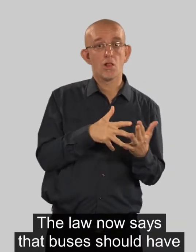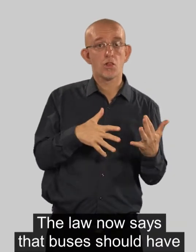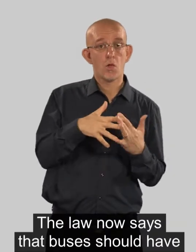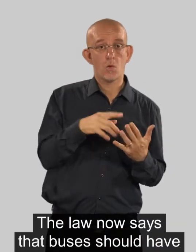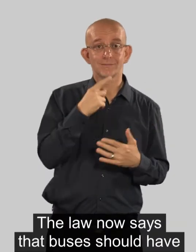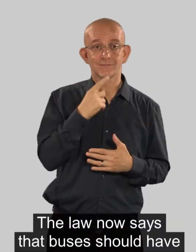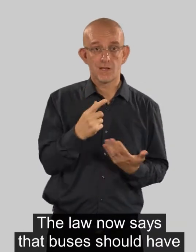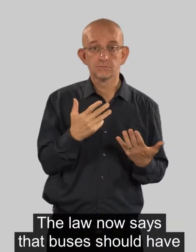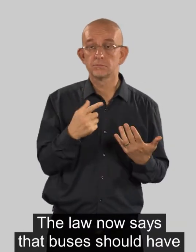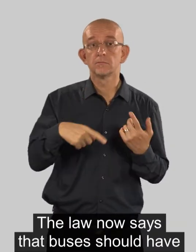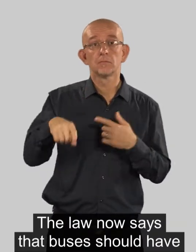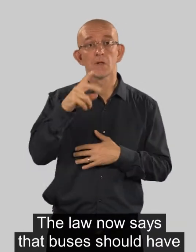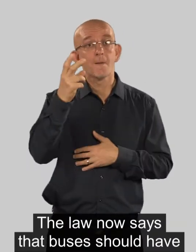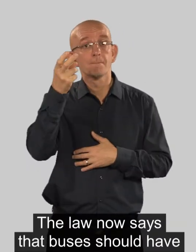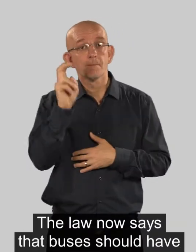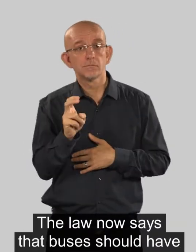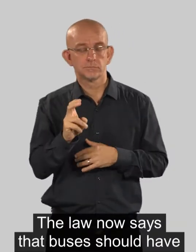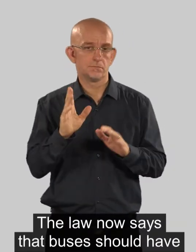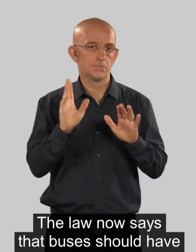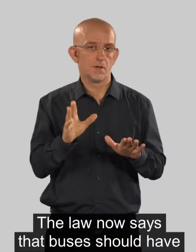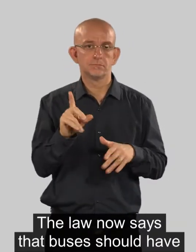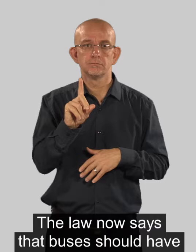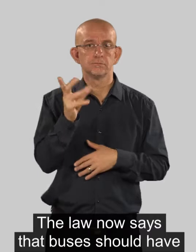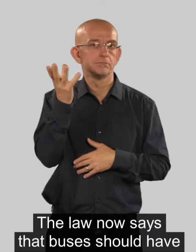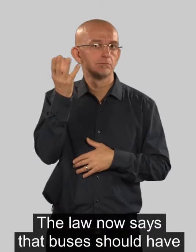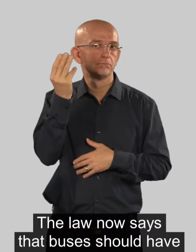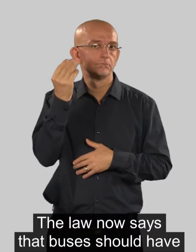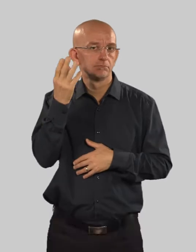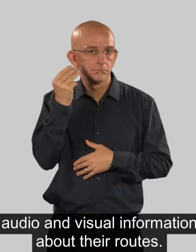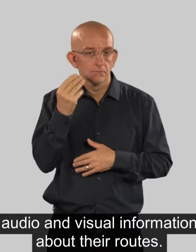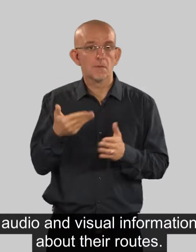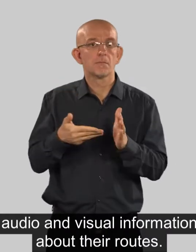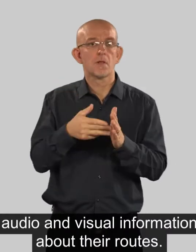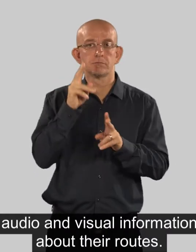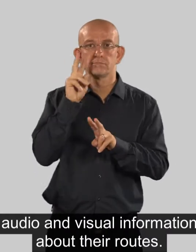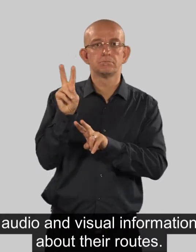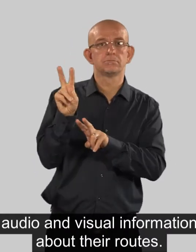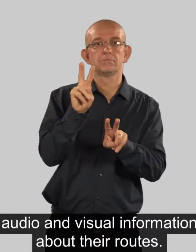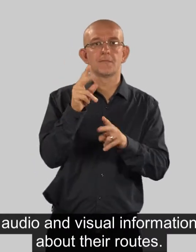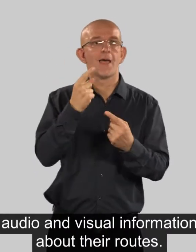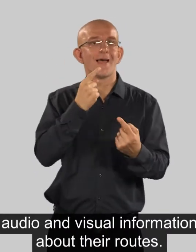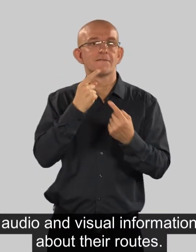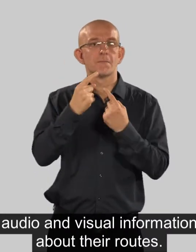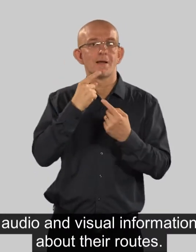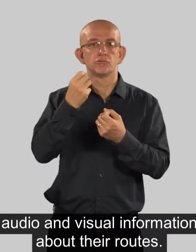The law now says that buses should have audio and visual information about their routes.